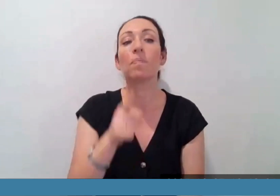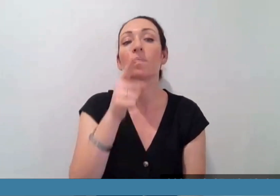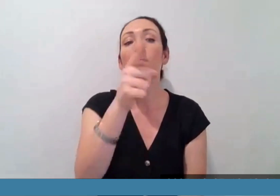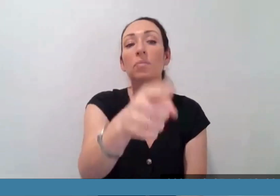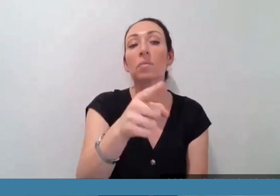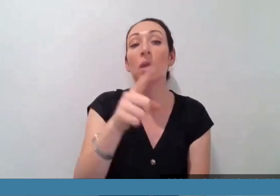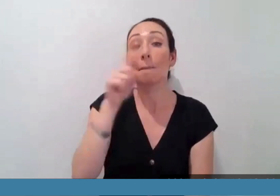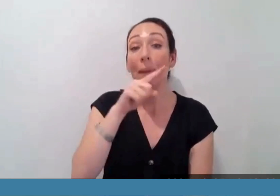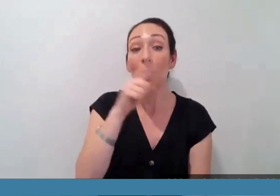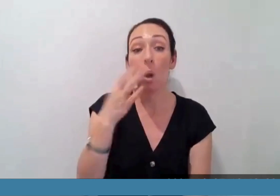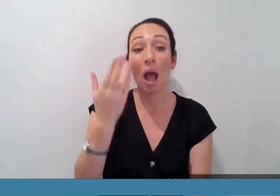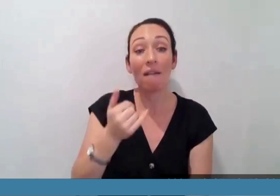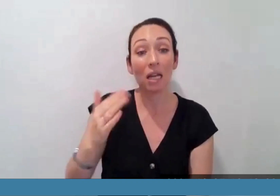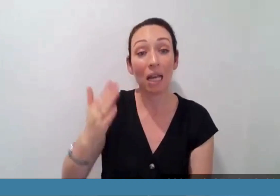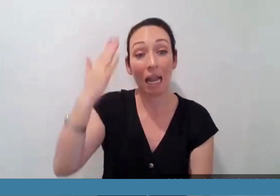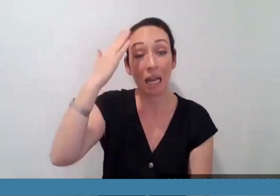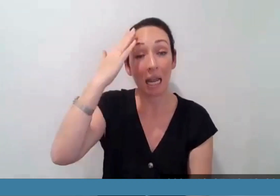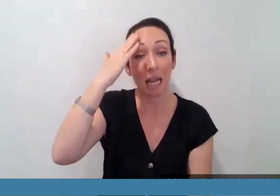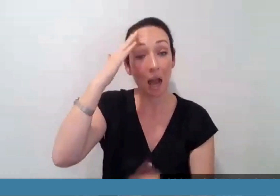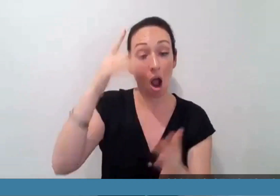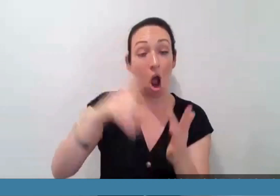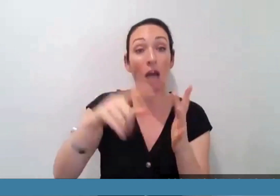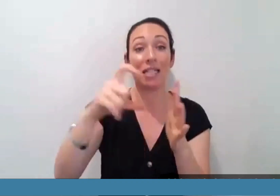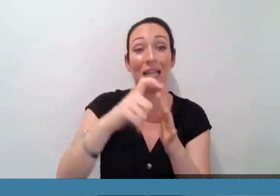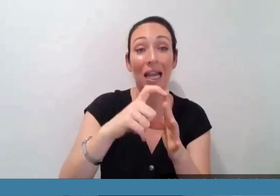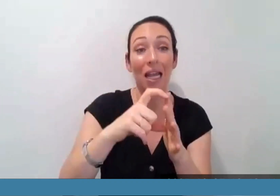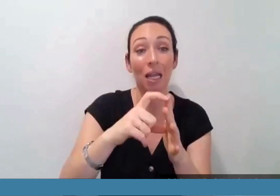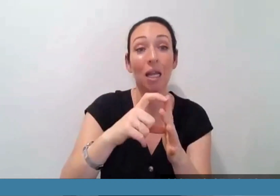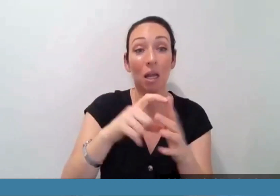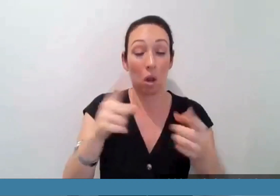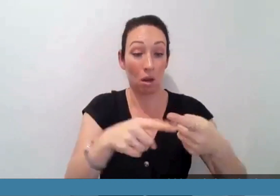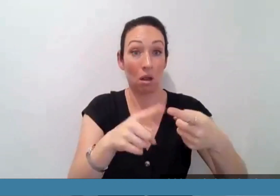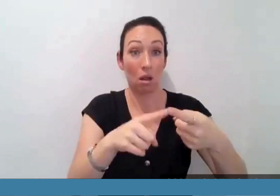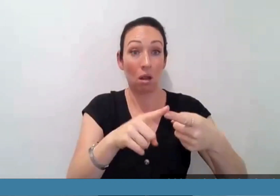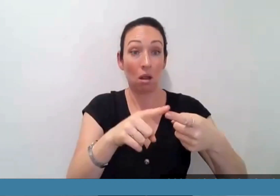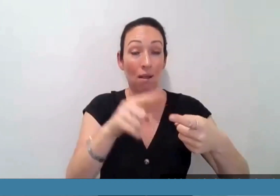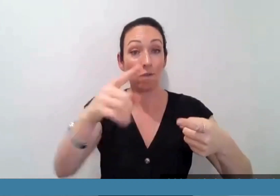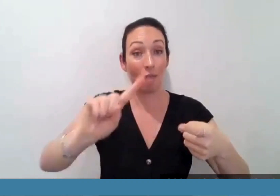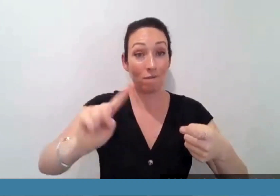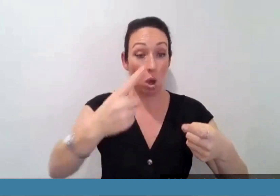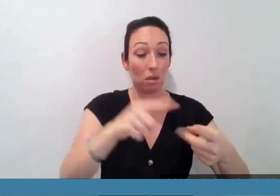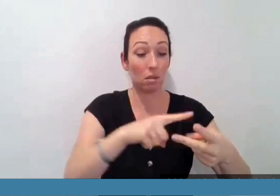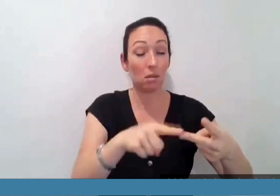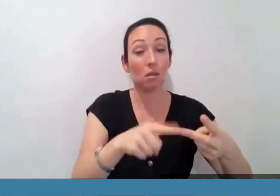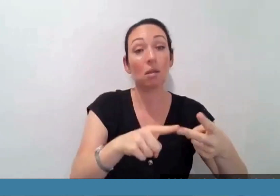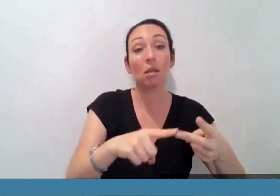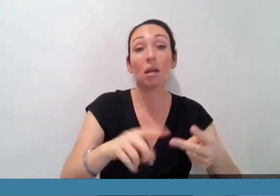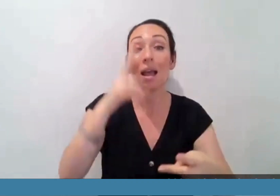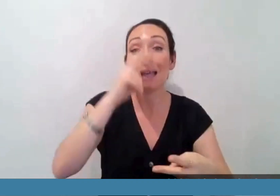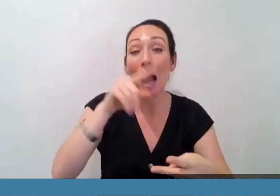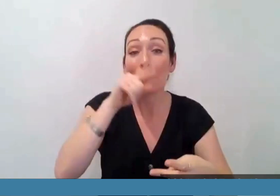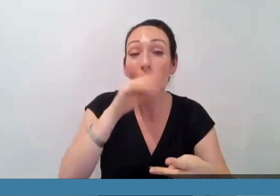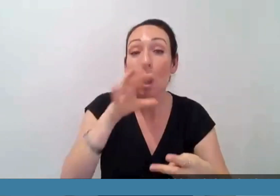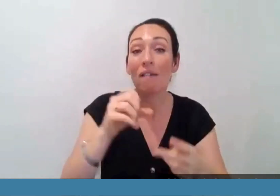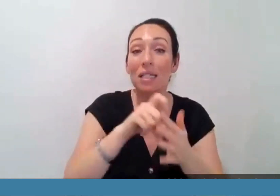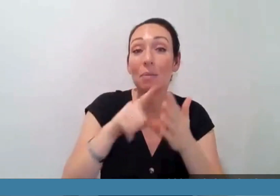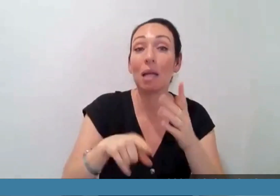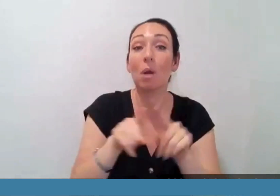disability. Opportunity 2 will focused on First Nations young people with disability. And opportunity 3